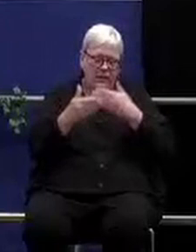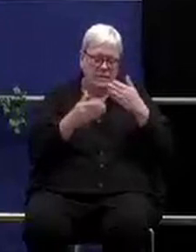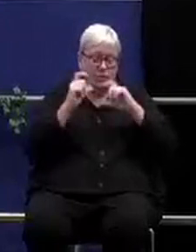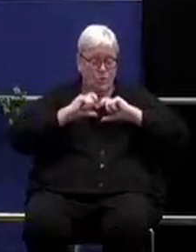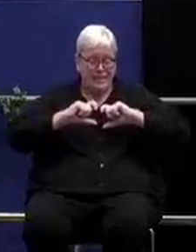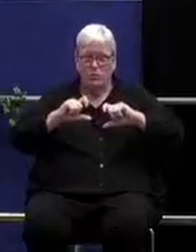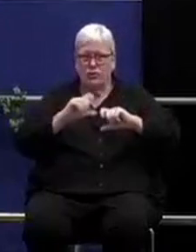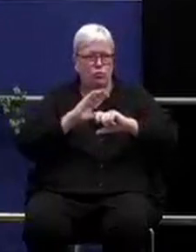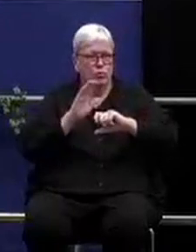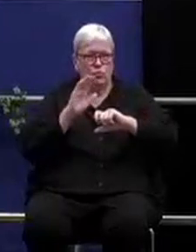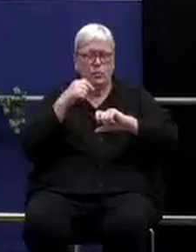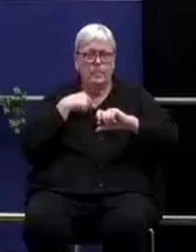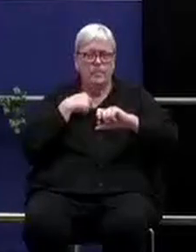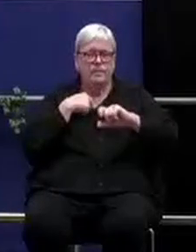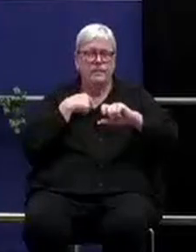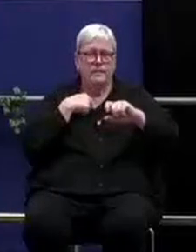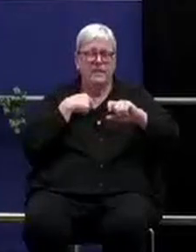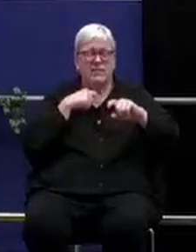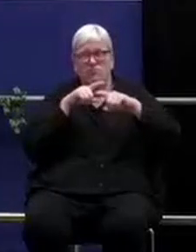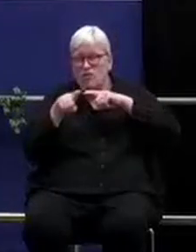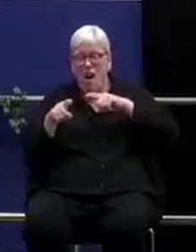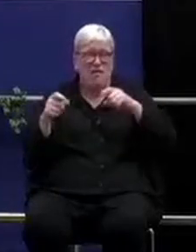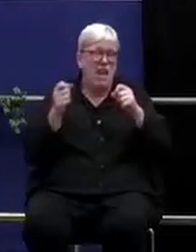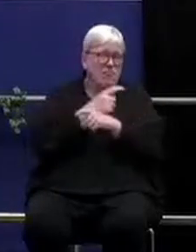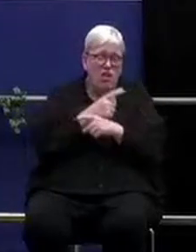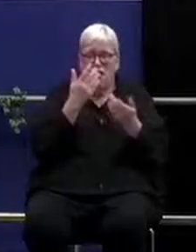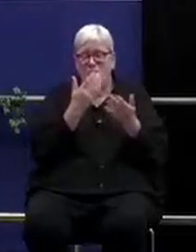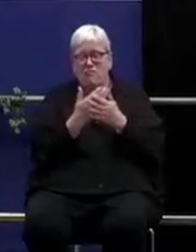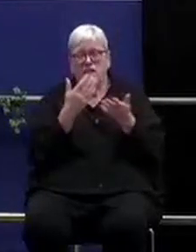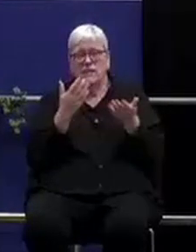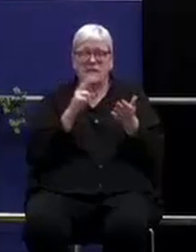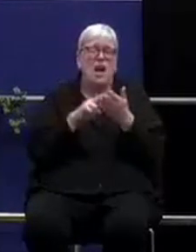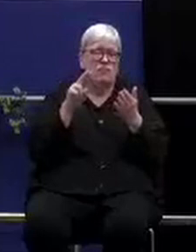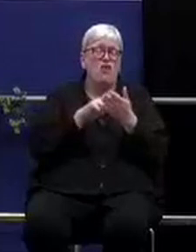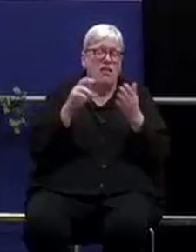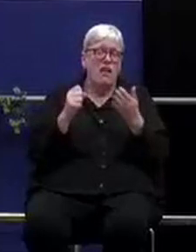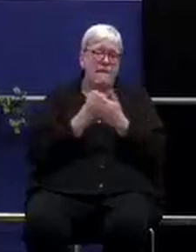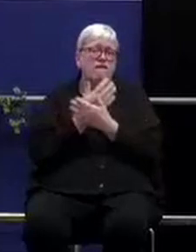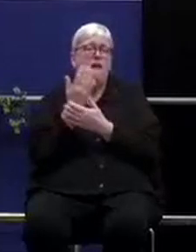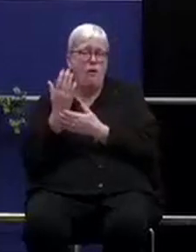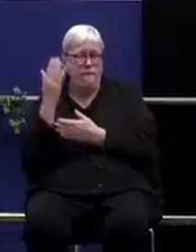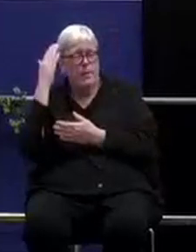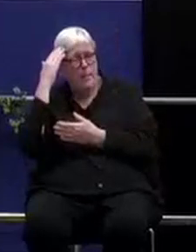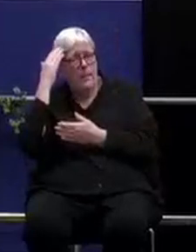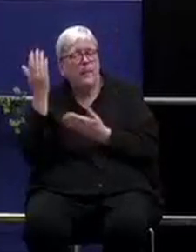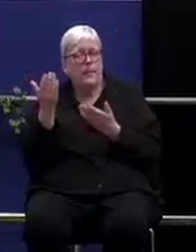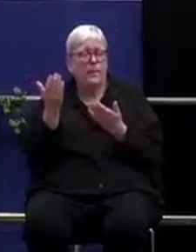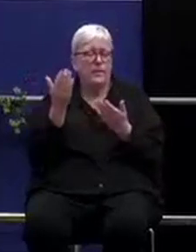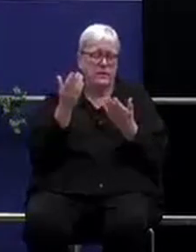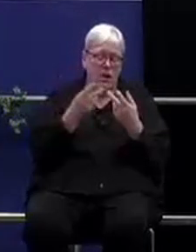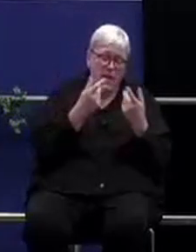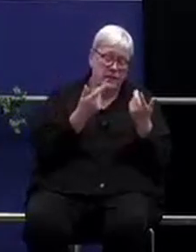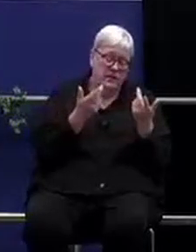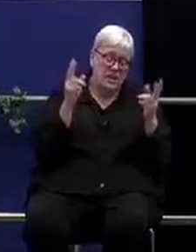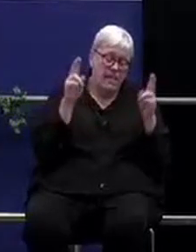continuation. So yeah, trial and error, but yeah, with Wolfe, naturally, others less so, and it's a lot more graft